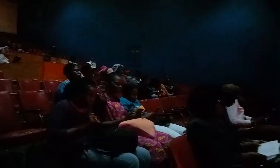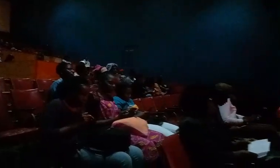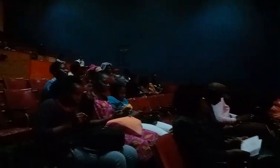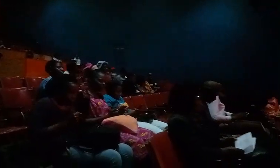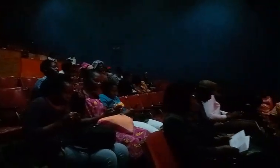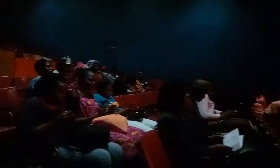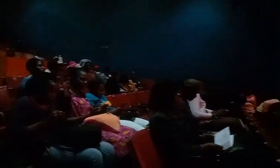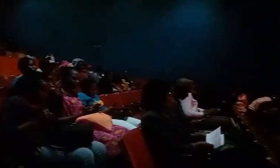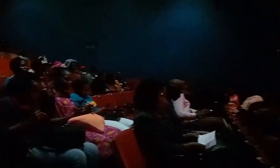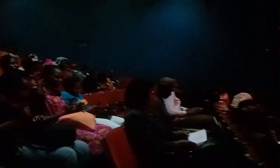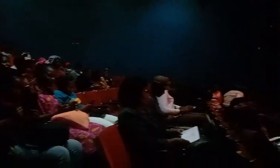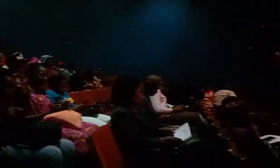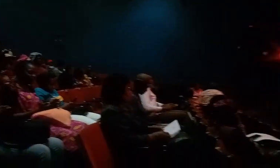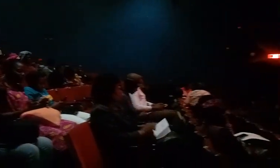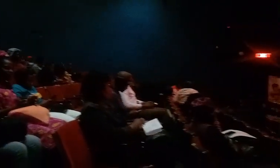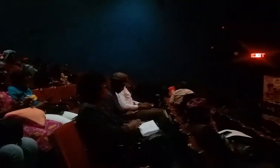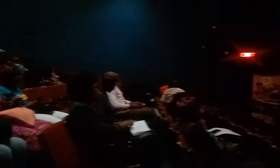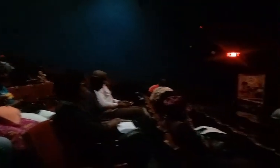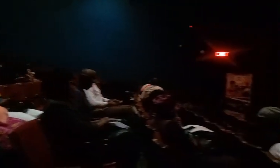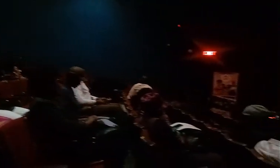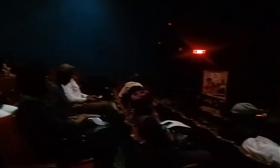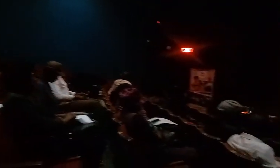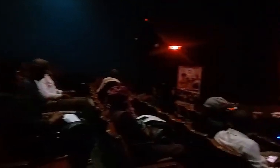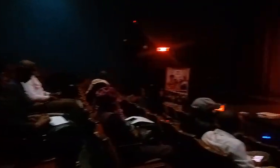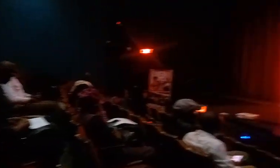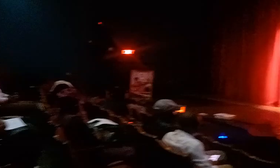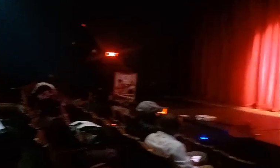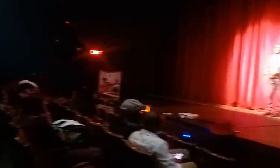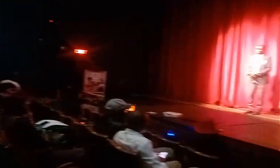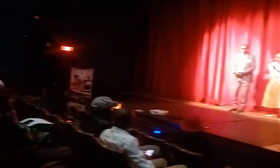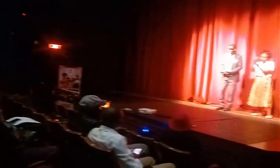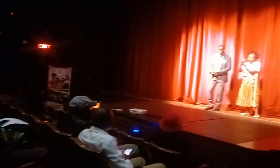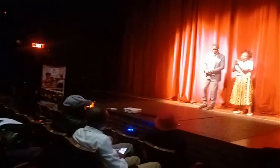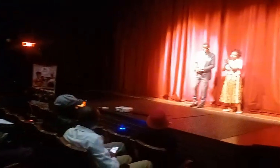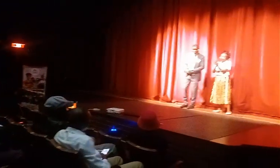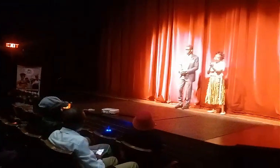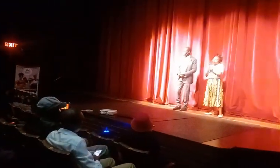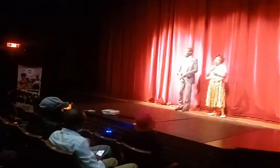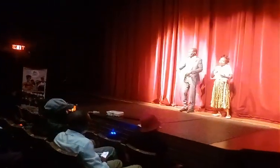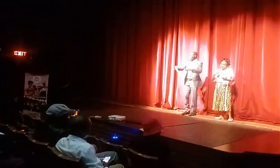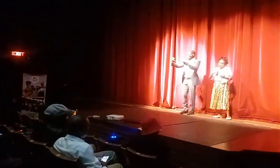here. So in a nutshell, this is the program that we called before.